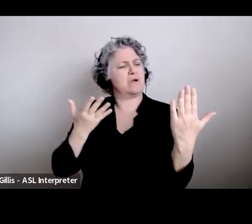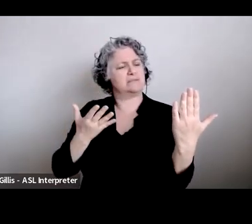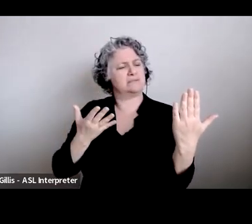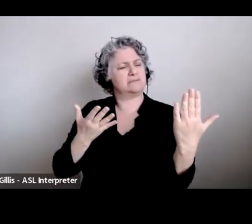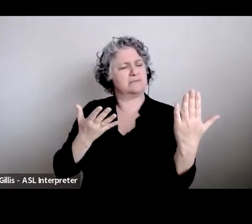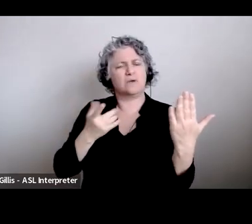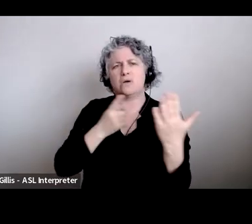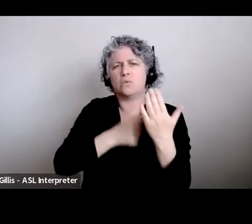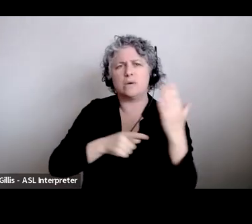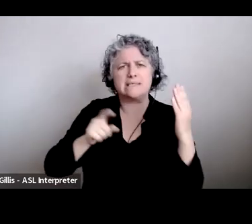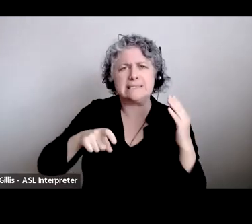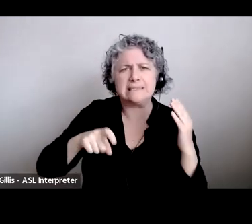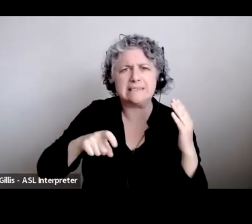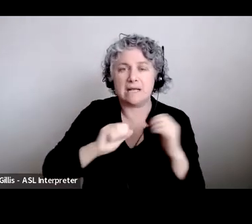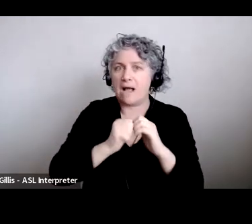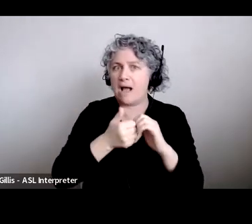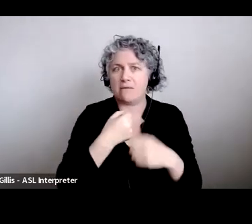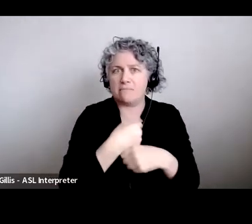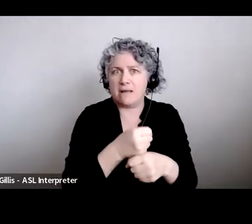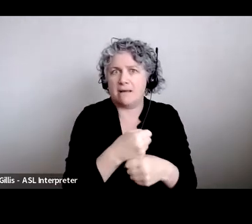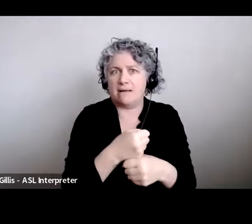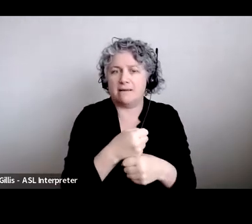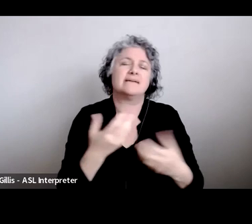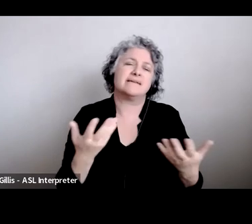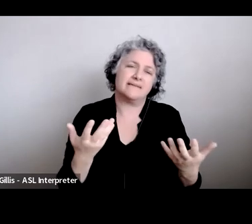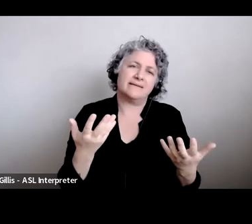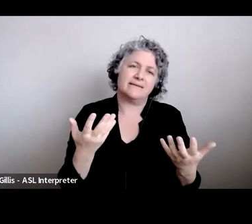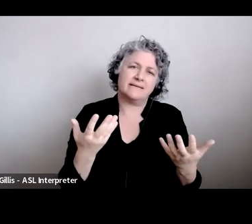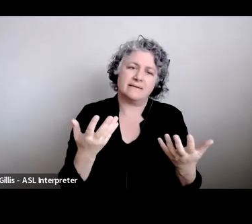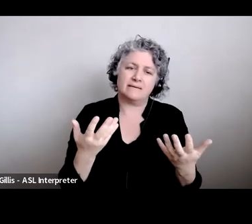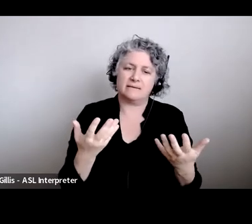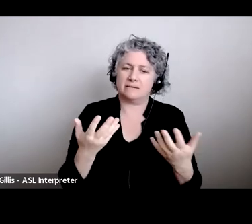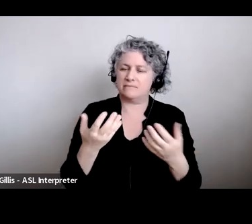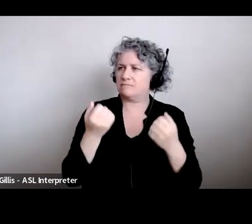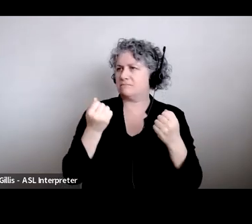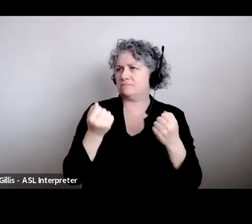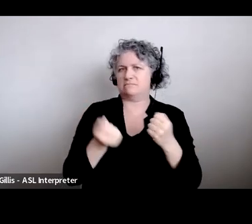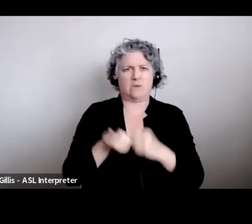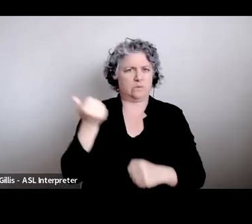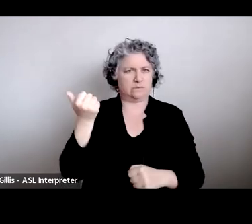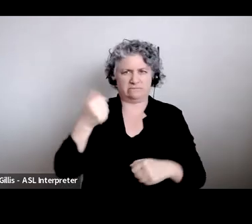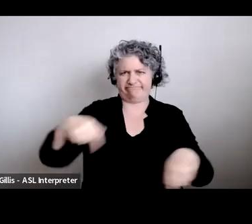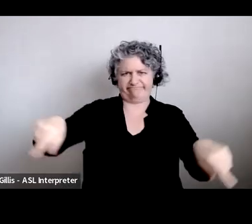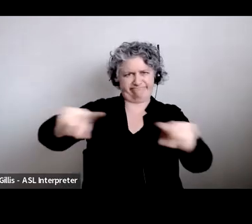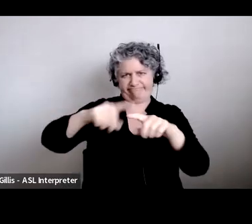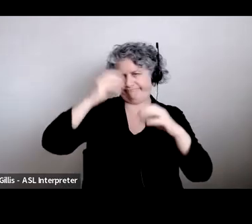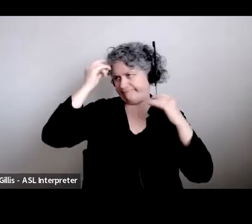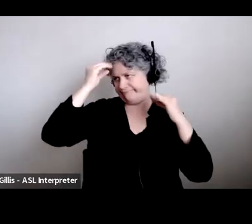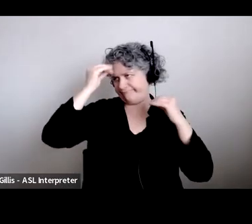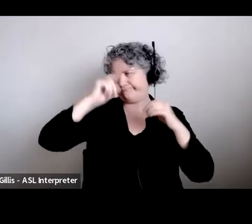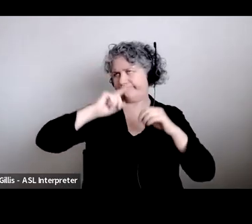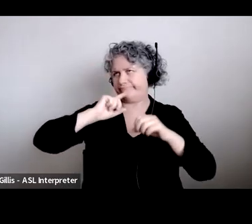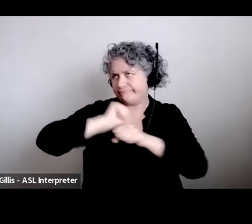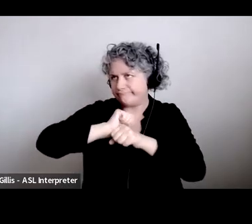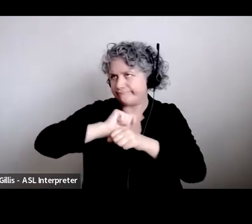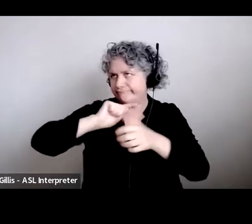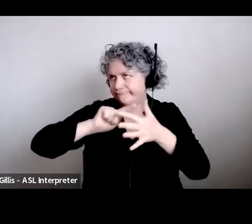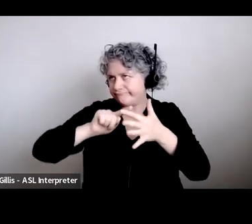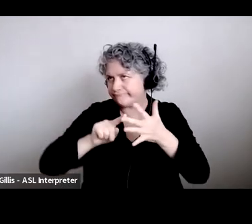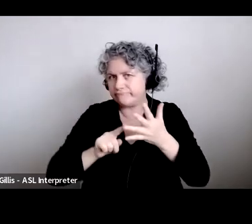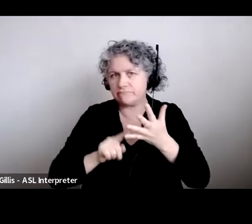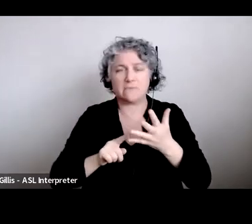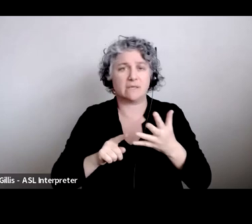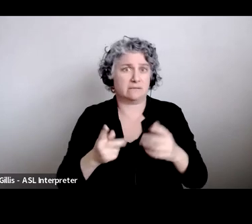And I think I don't think I haven't talked to anybody that isn't thinking about that in really concrete terms, and especially around people